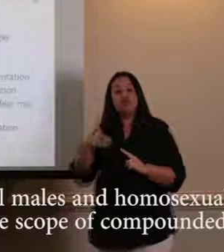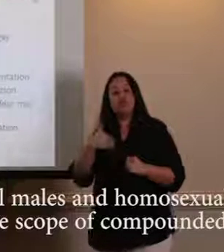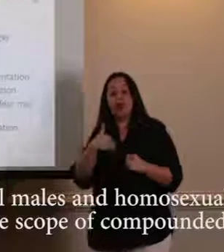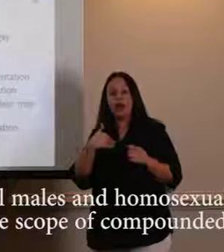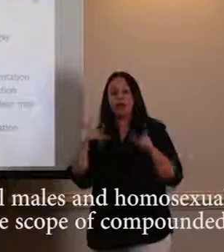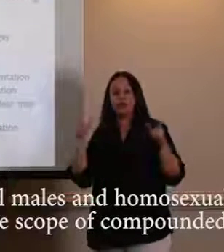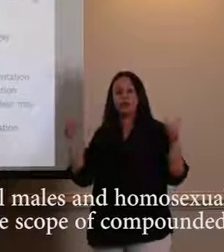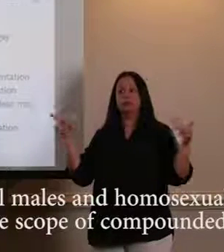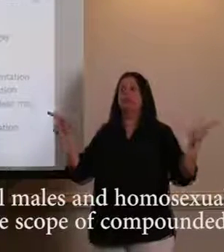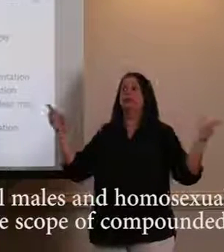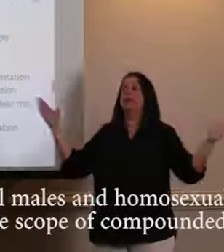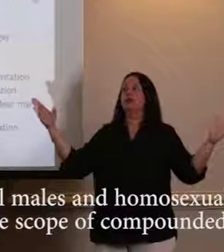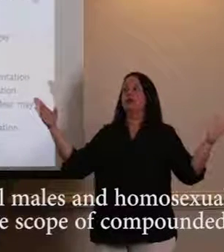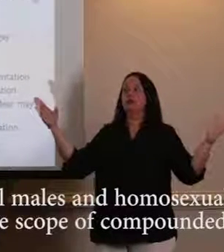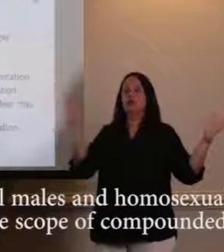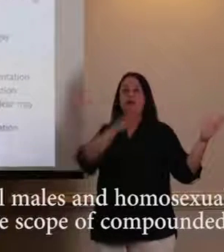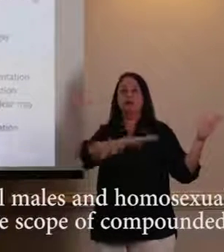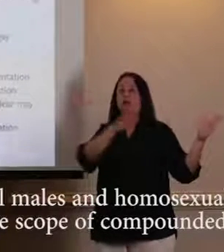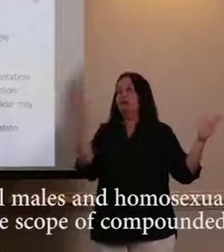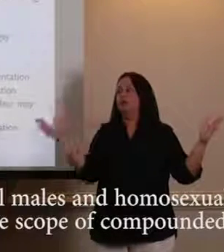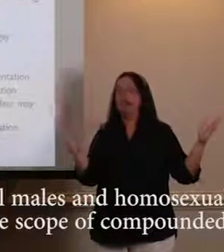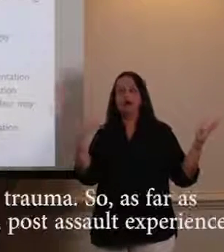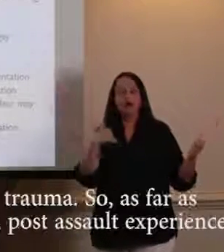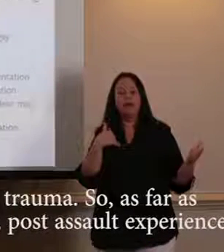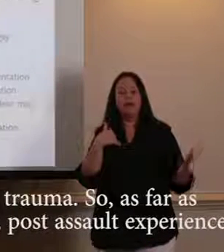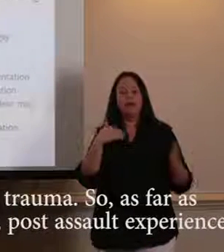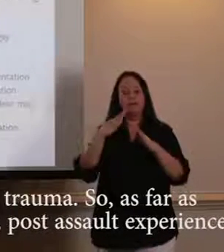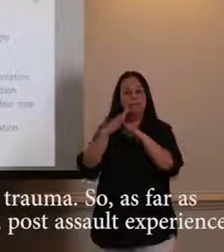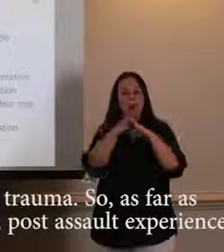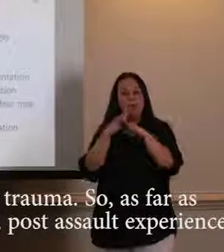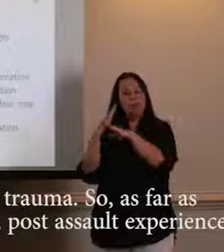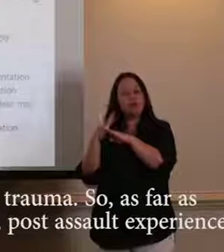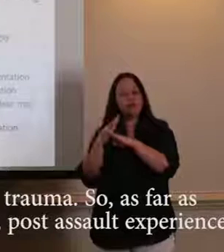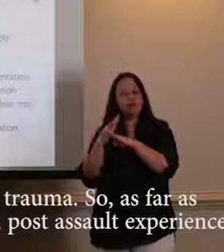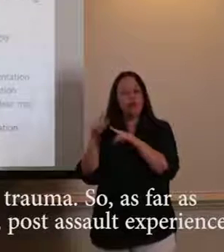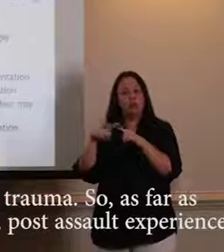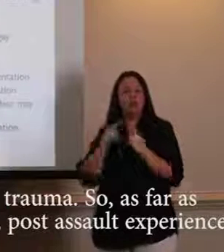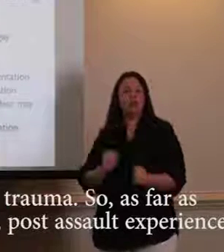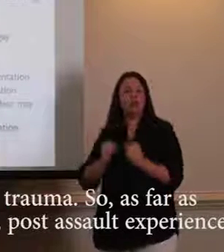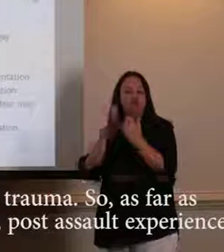entire scope of compounded barriers when addressing this trauma. So